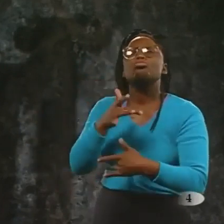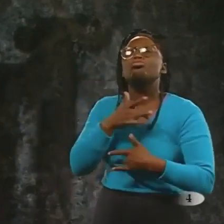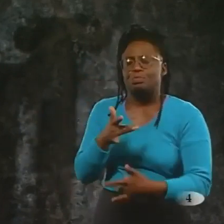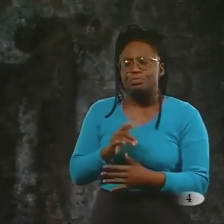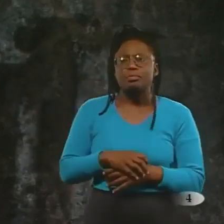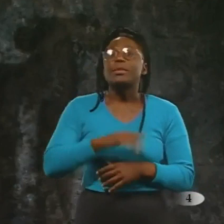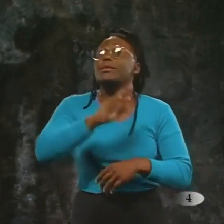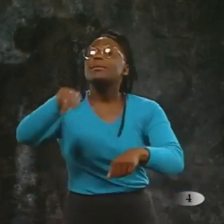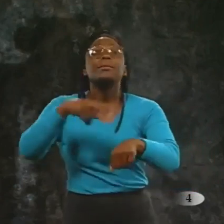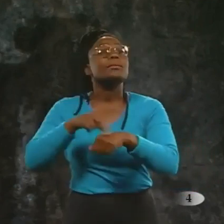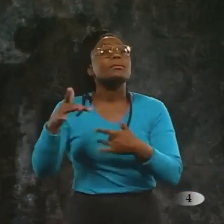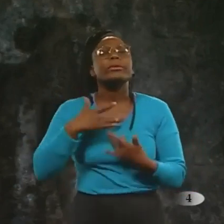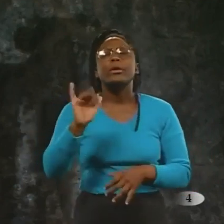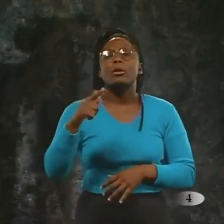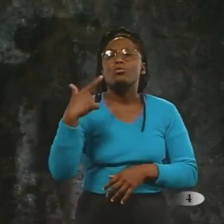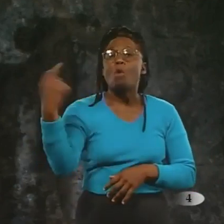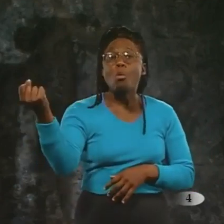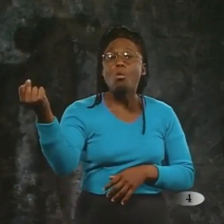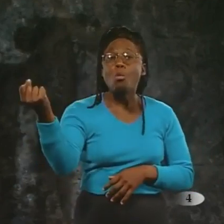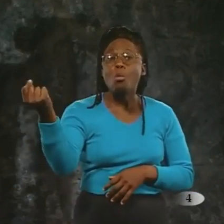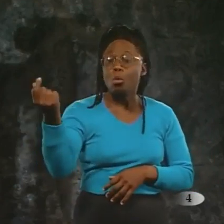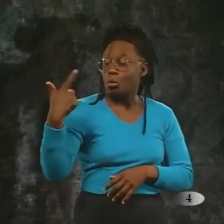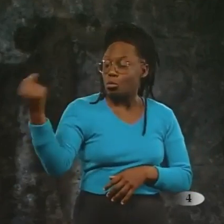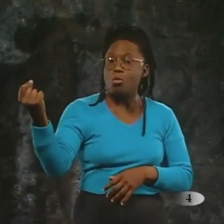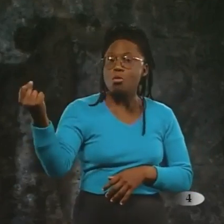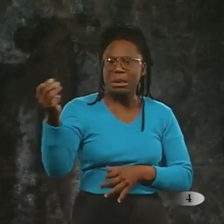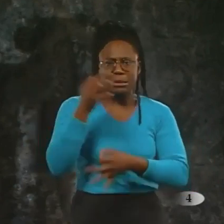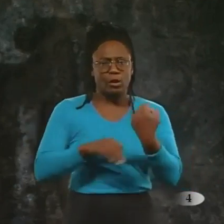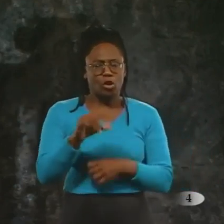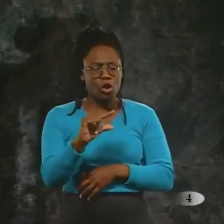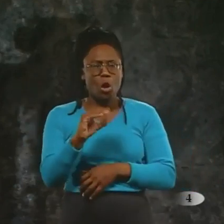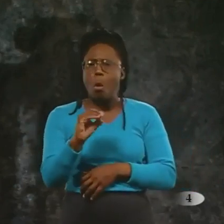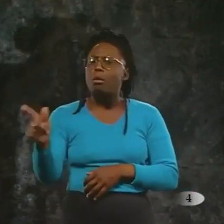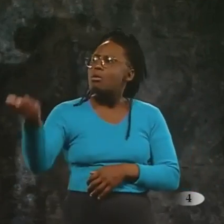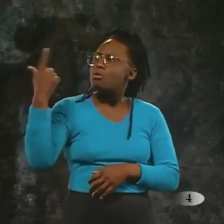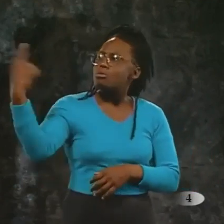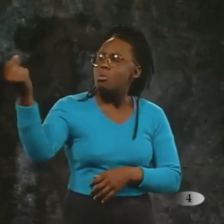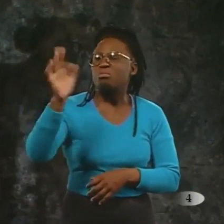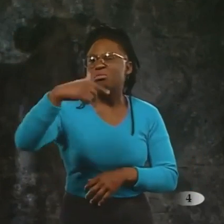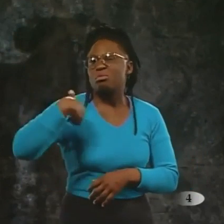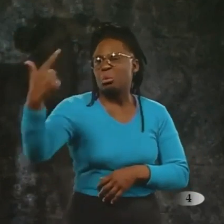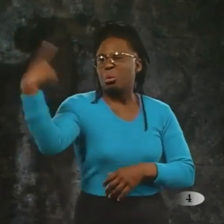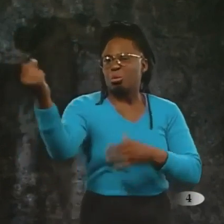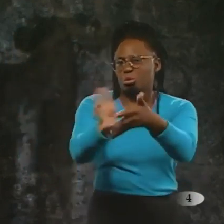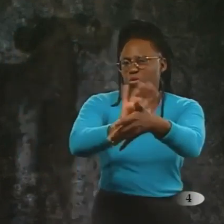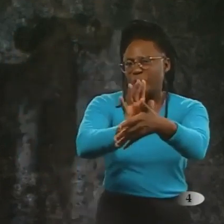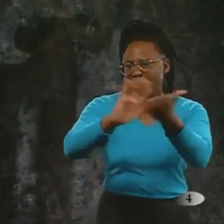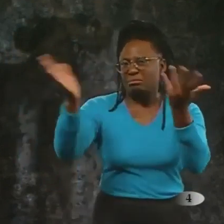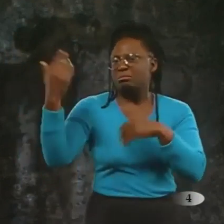First, I'll talk about natural fingerspelling. For example, go. It's not a formal